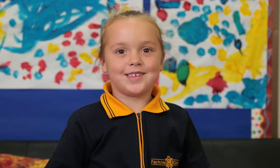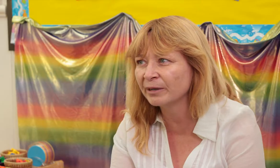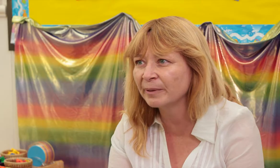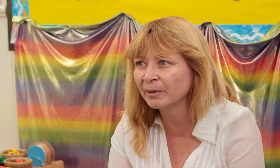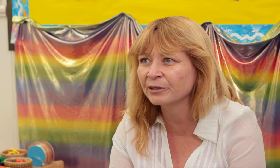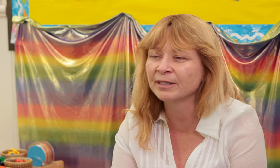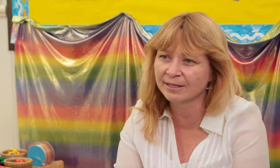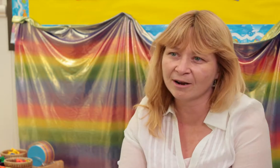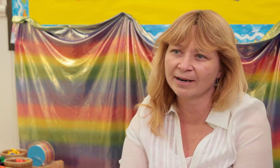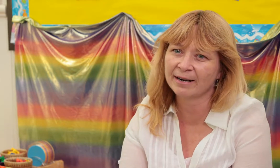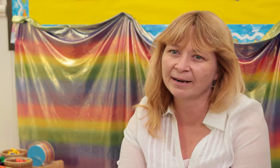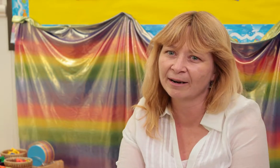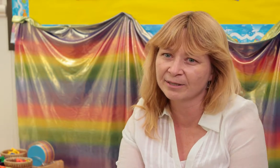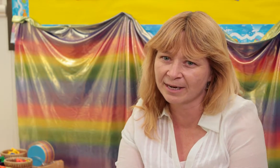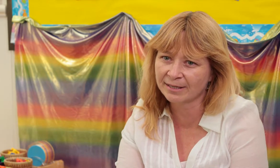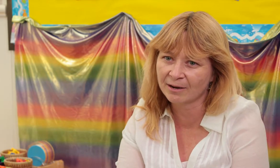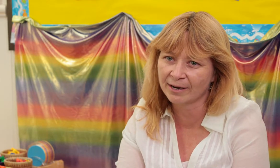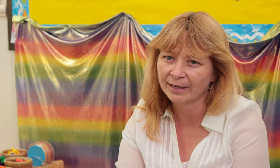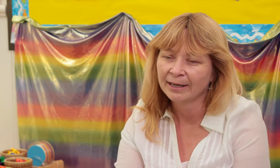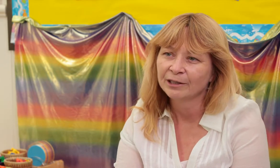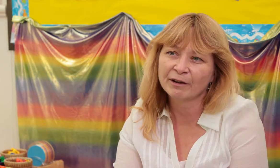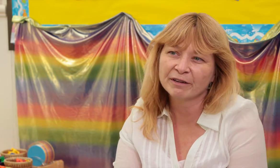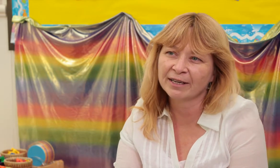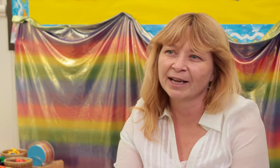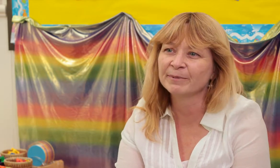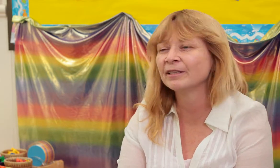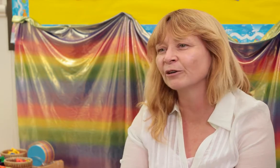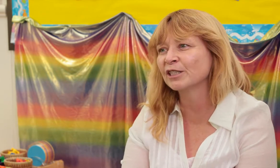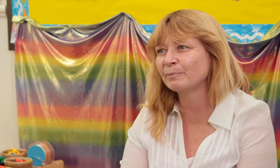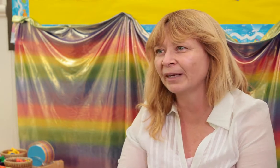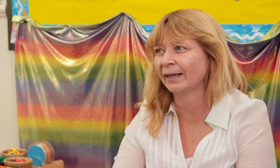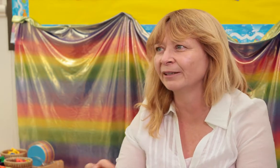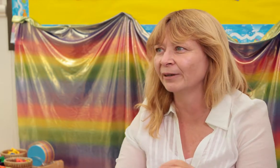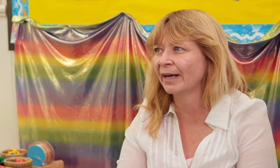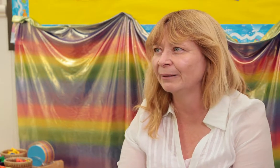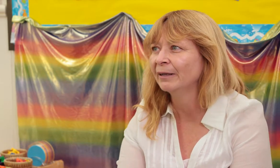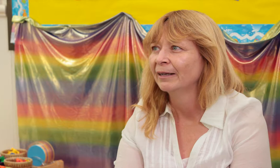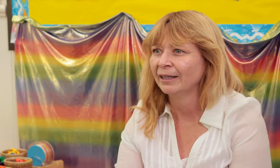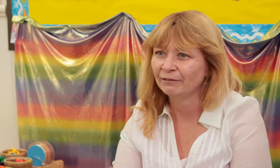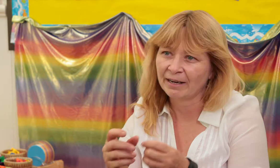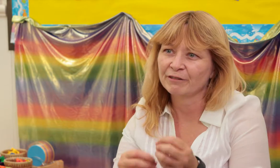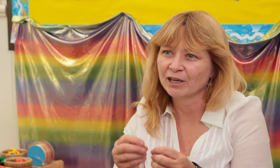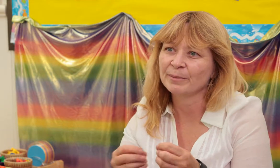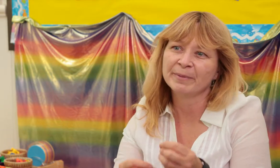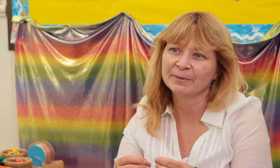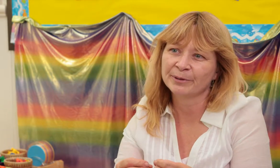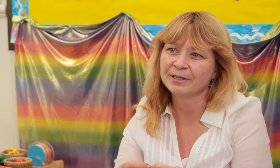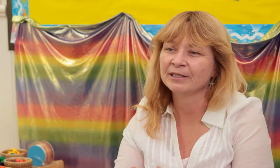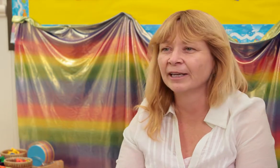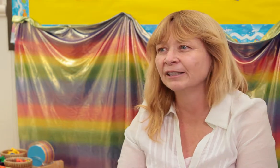When people are using sign, Auslan sign, you have to have a name so that you're not spelling out your name. And every time you meet a person, you get